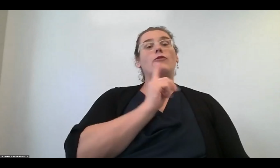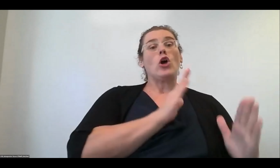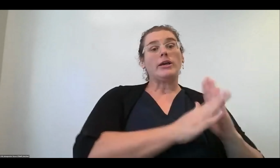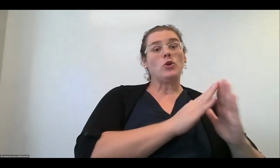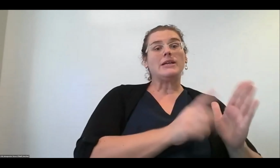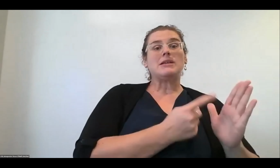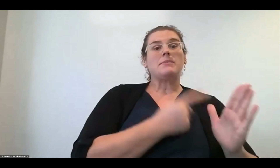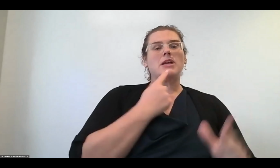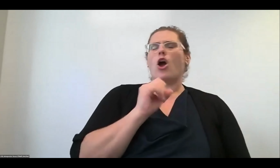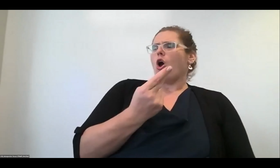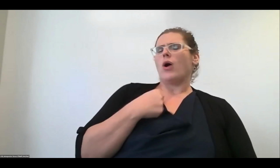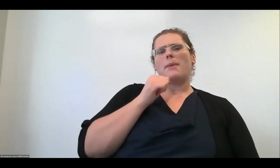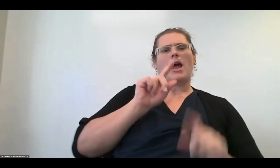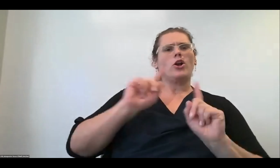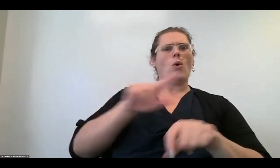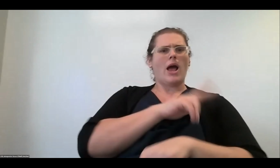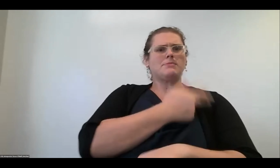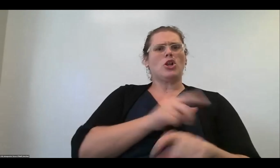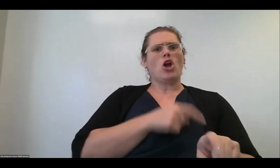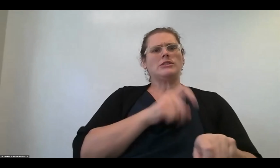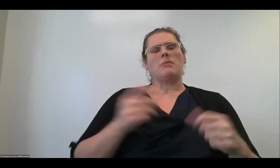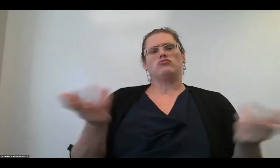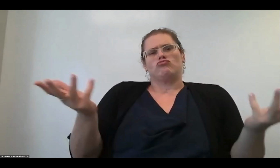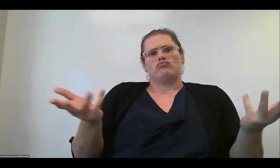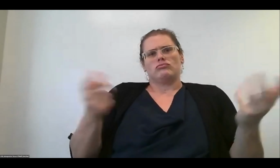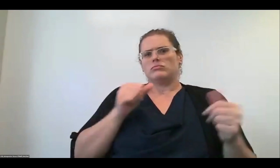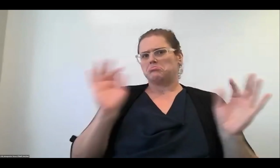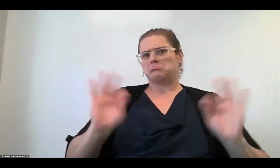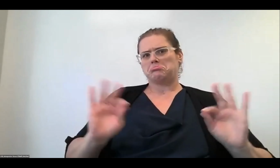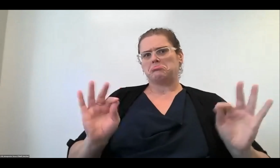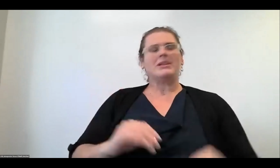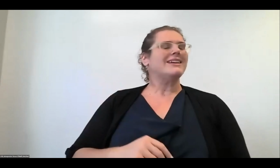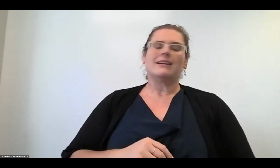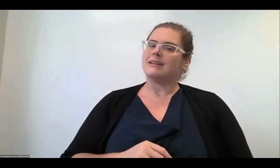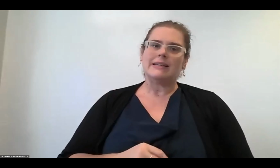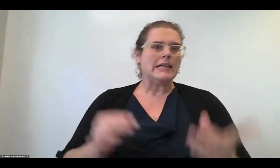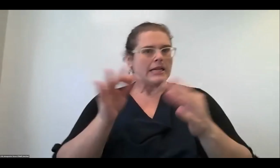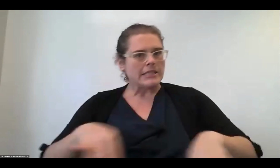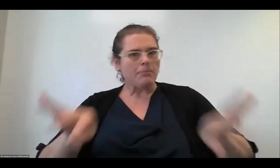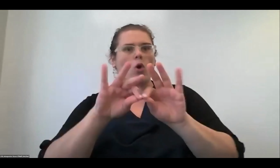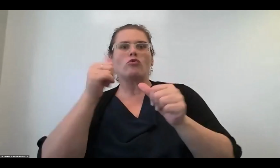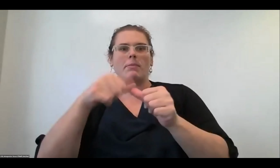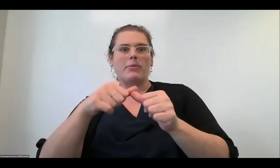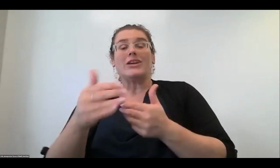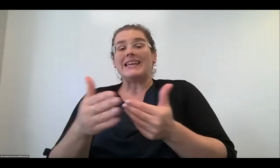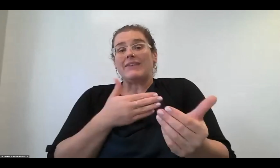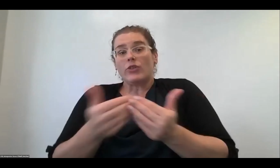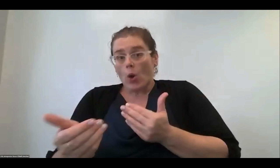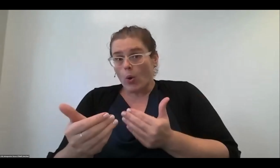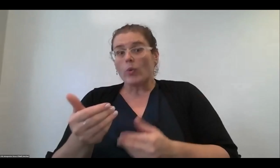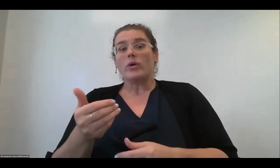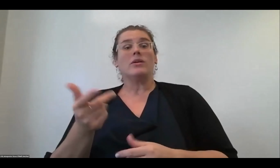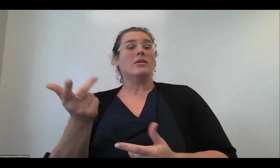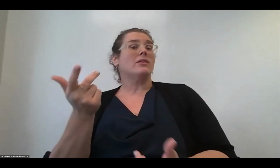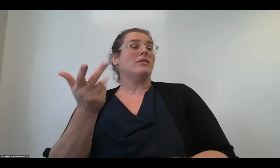a varied experience from that. So it's important to remember that just because